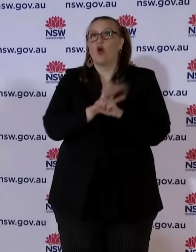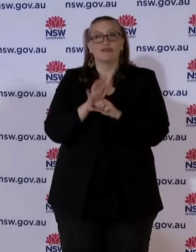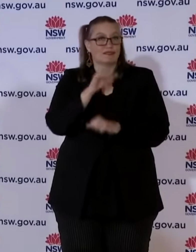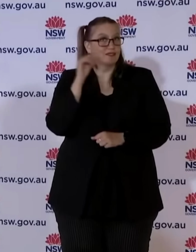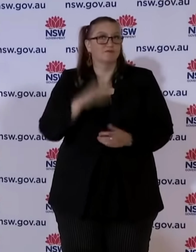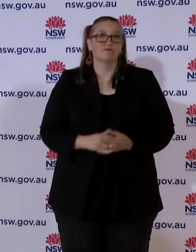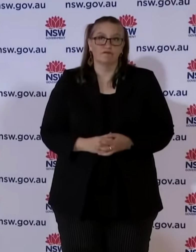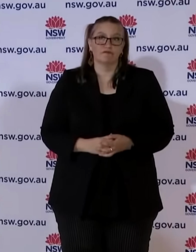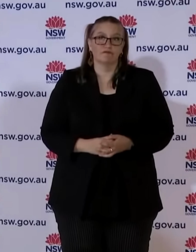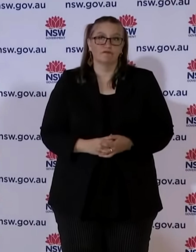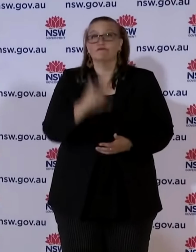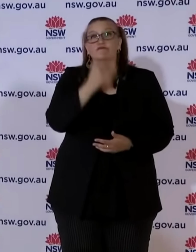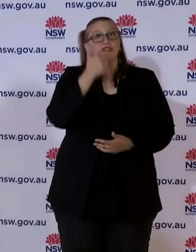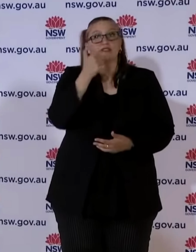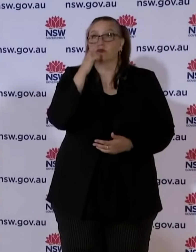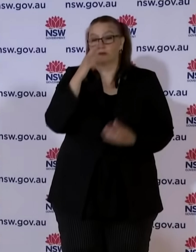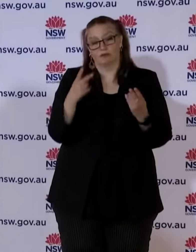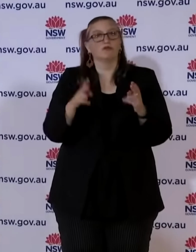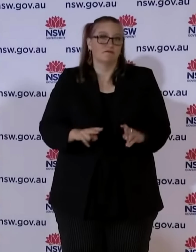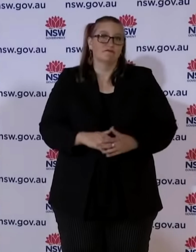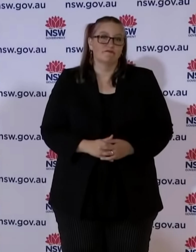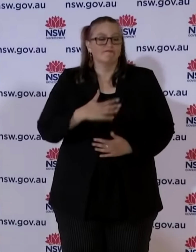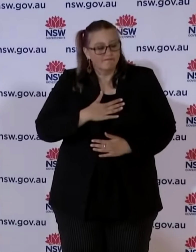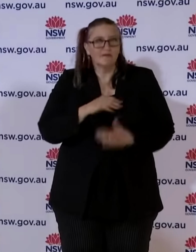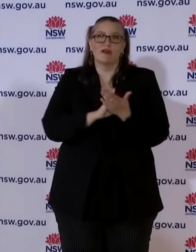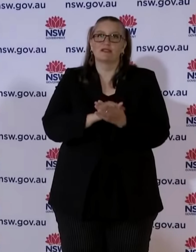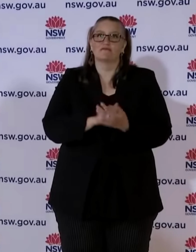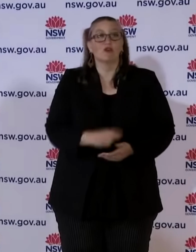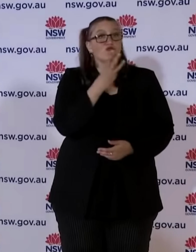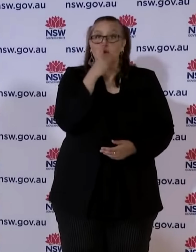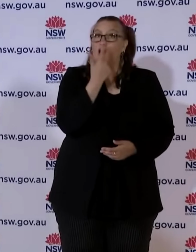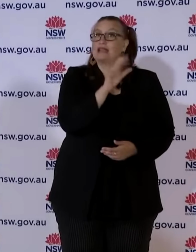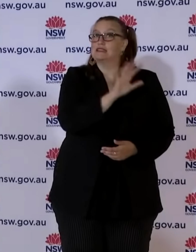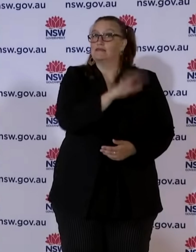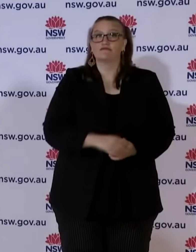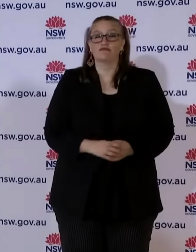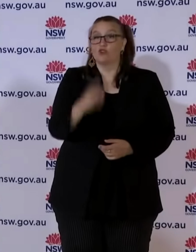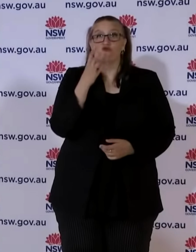families of loved ones who died from COVID or who had COVID. 3 people in their 80s, 3 people in their 70s,